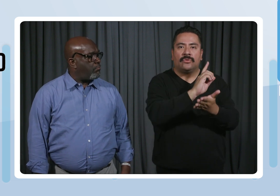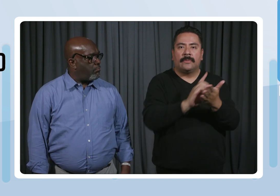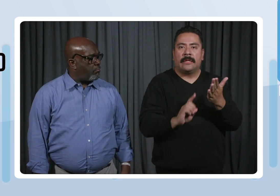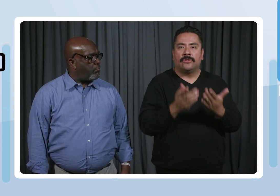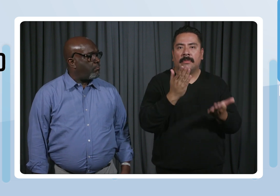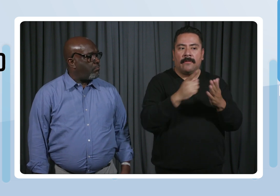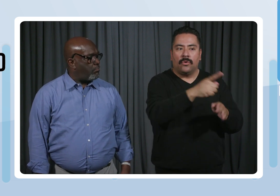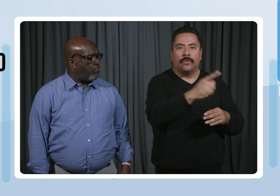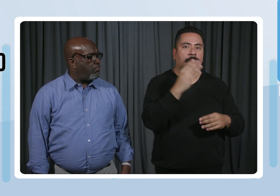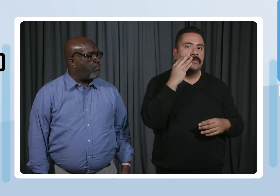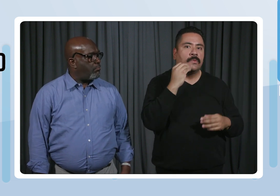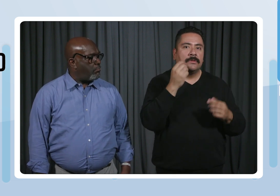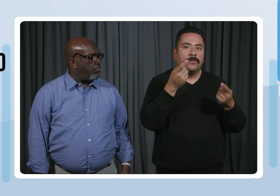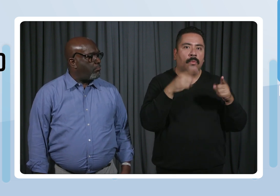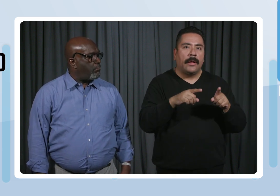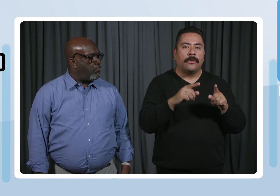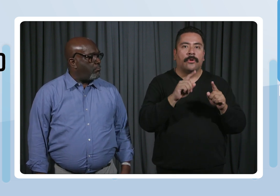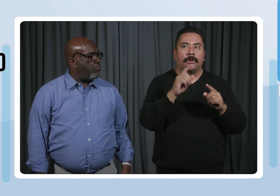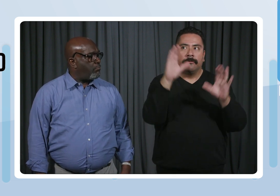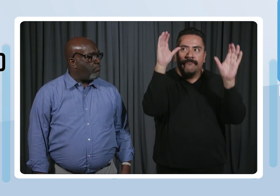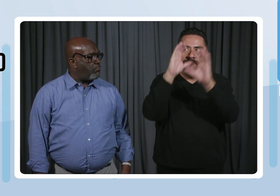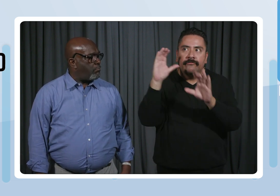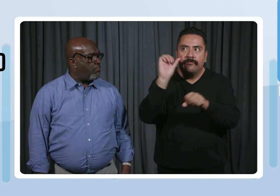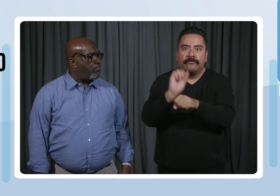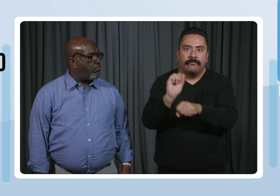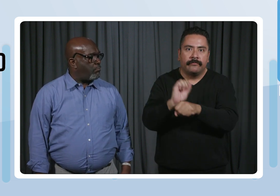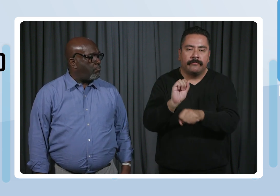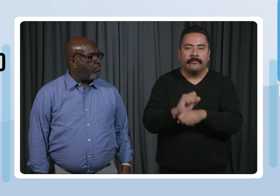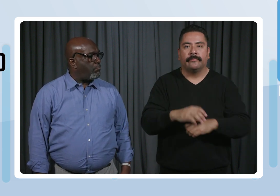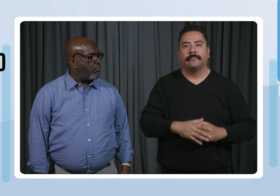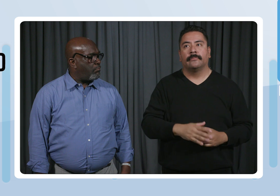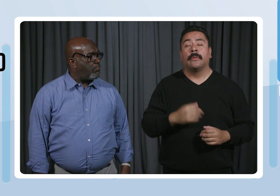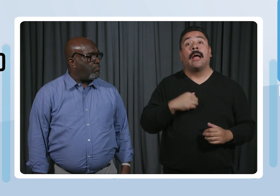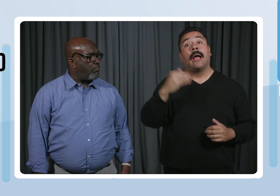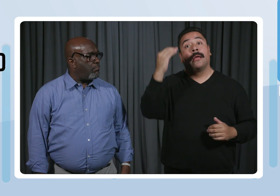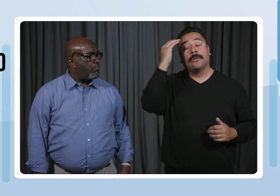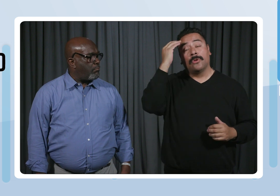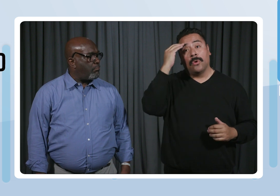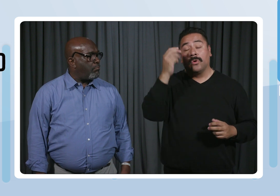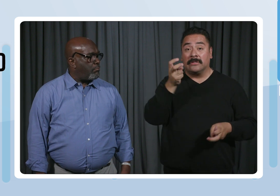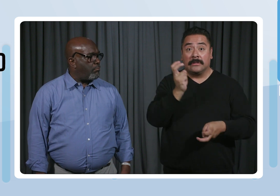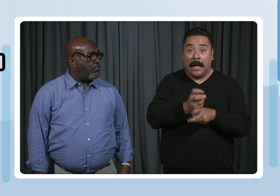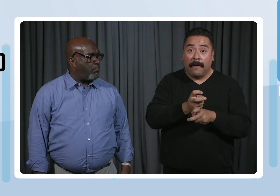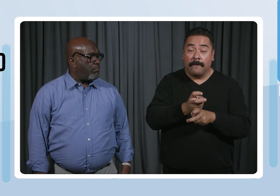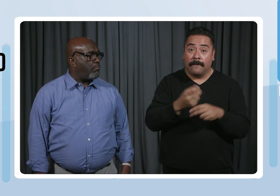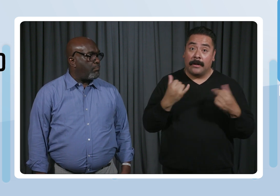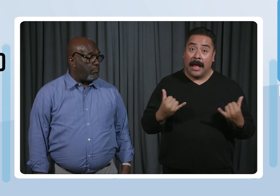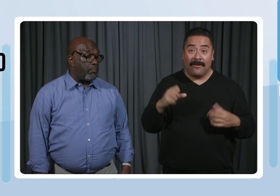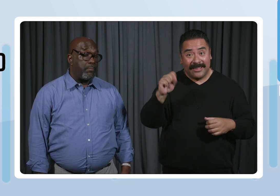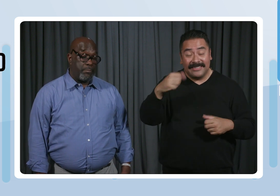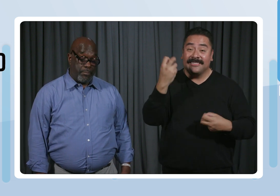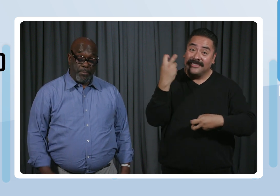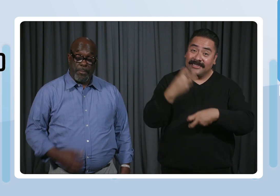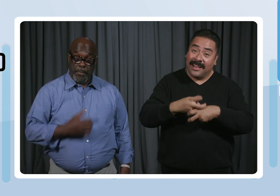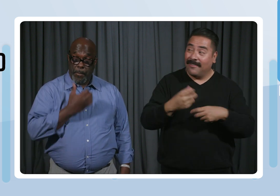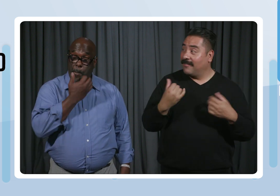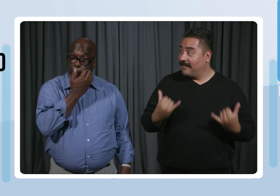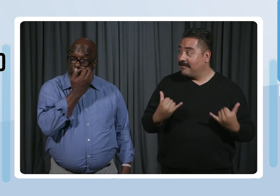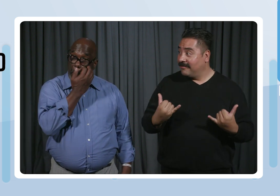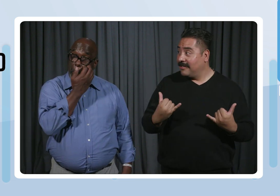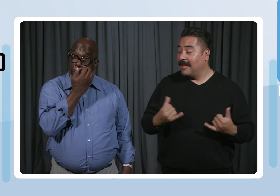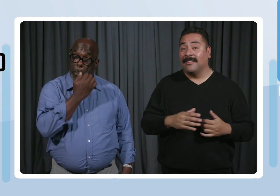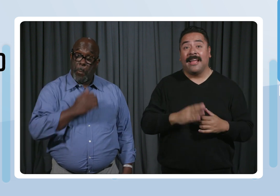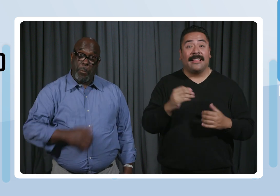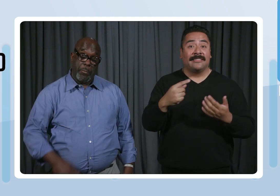be encountering when you are seeking a job. And I know that it is tough out there. It is tough out there.